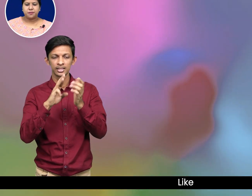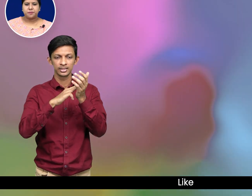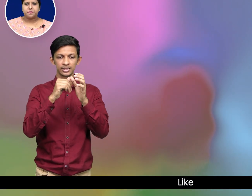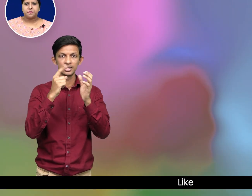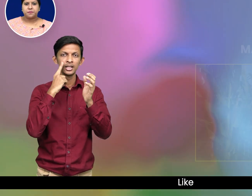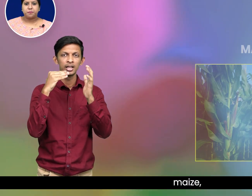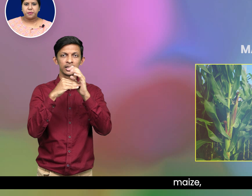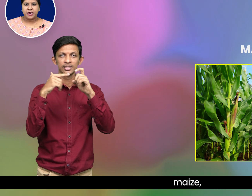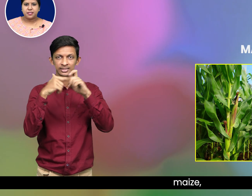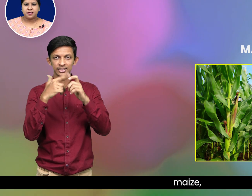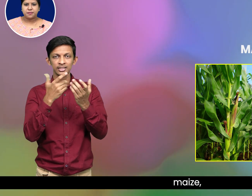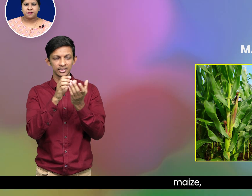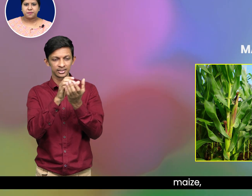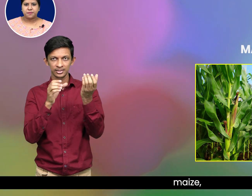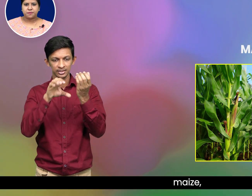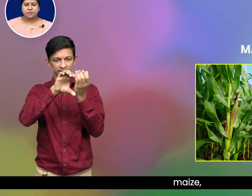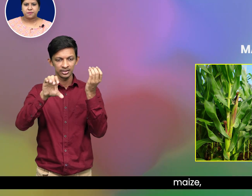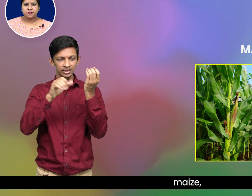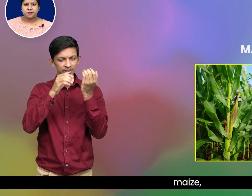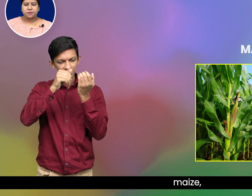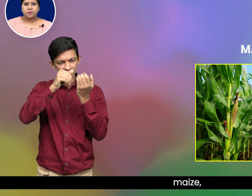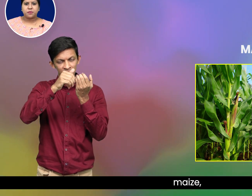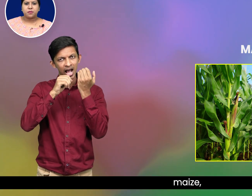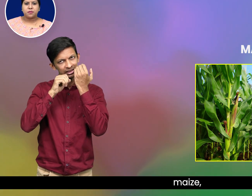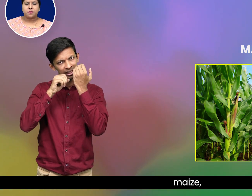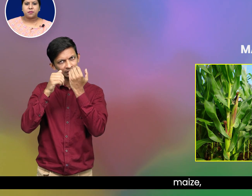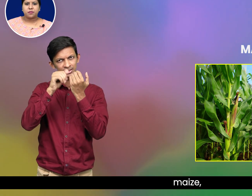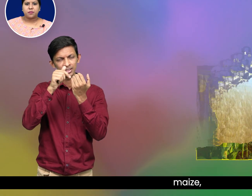Like maize,